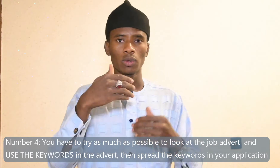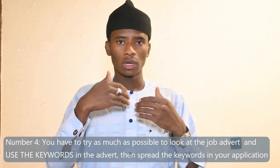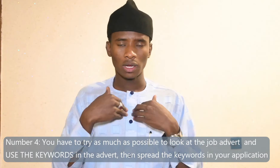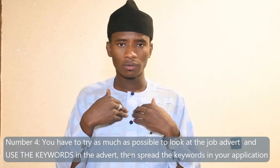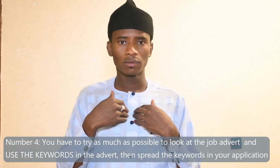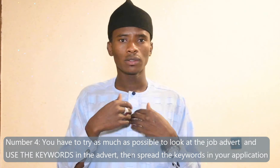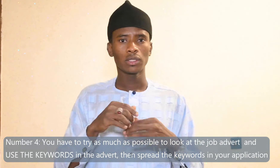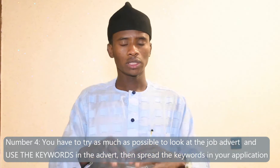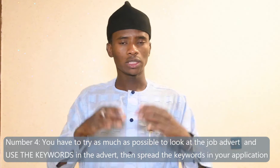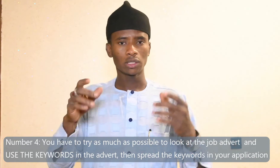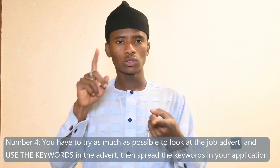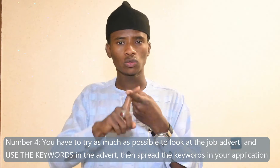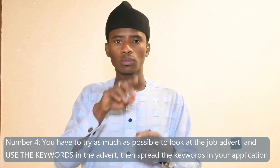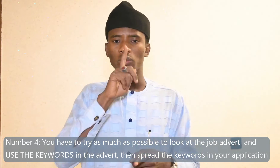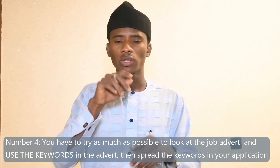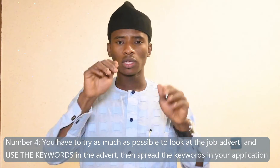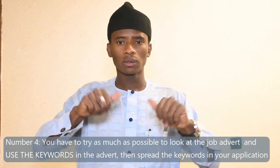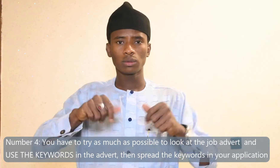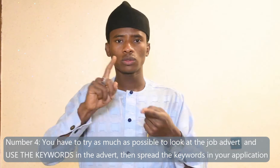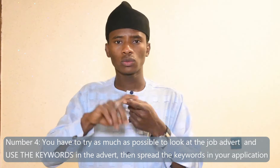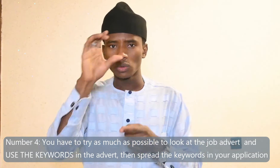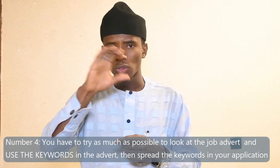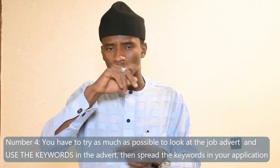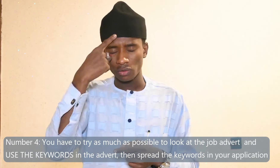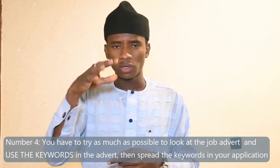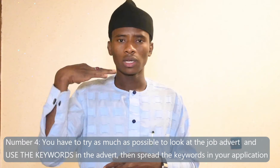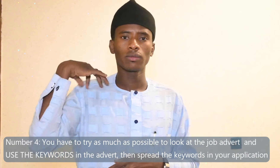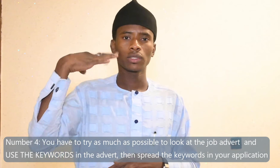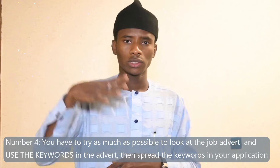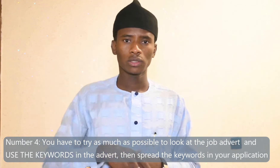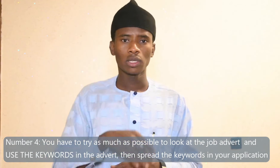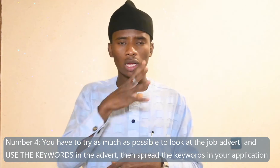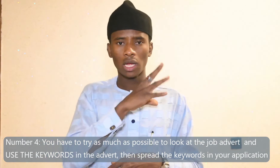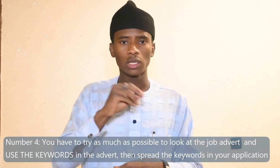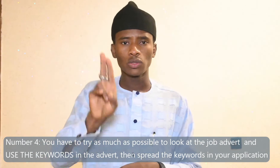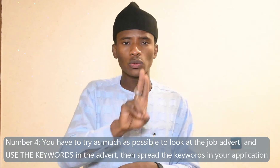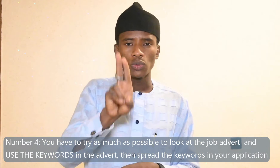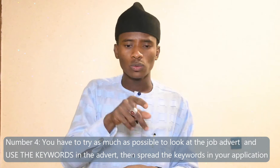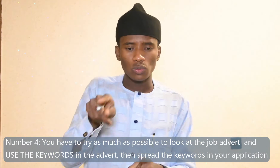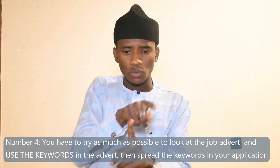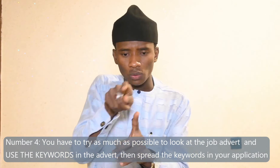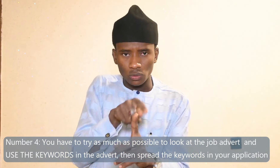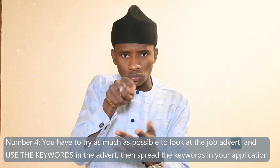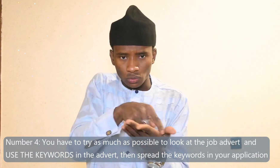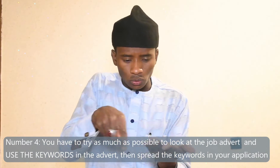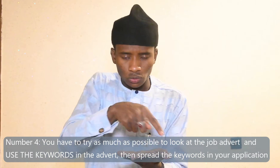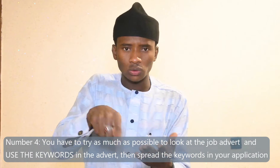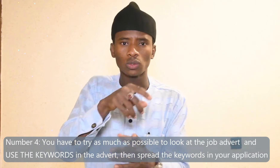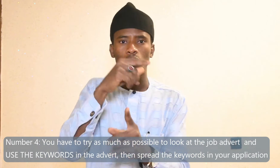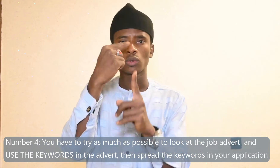as possible to be able to look at the applications and use those words, keywords that are there. So use